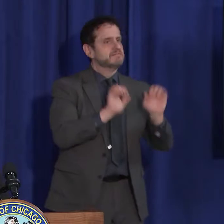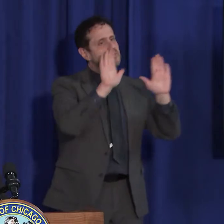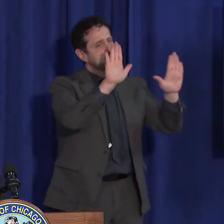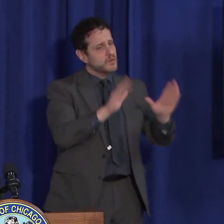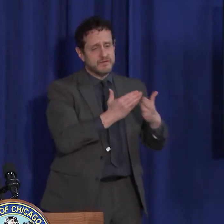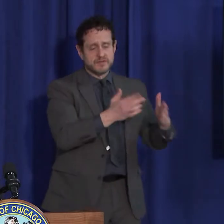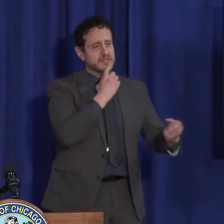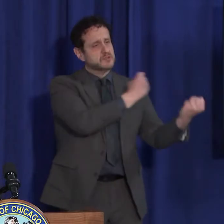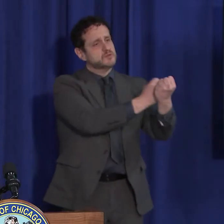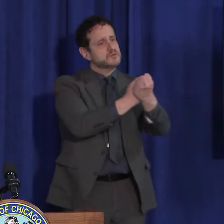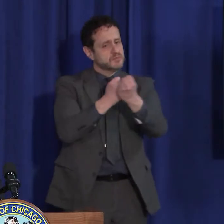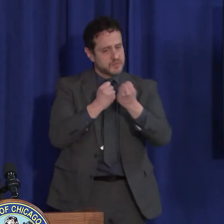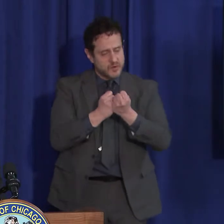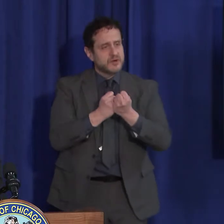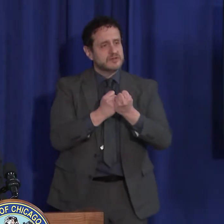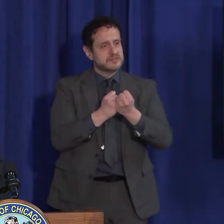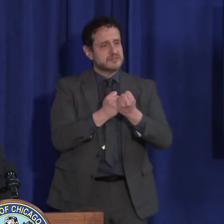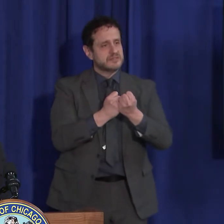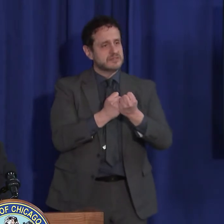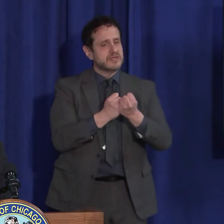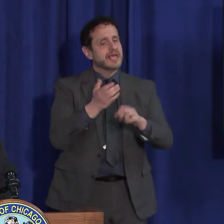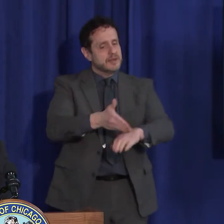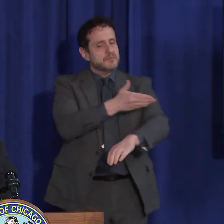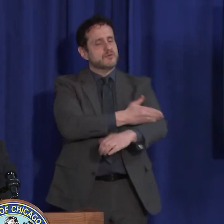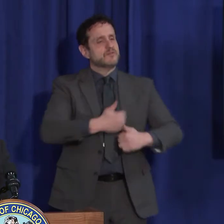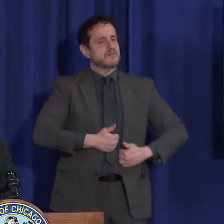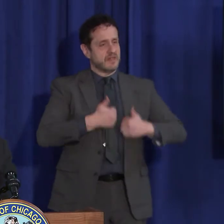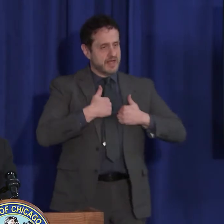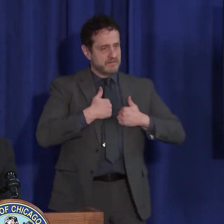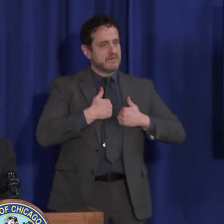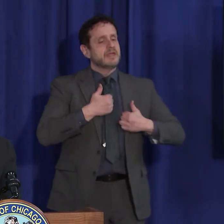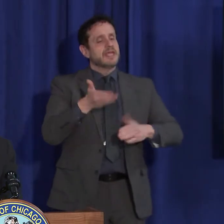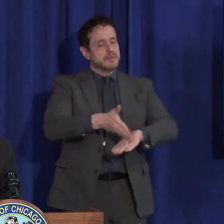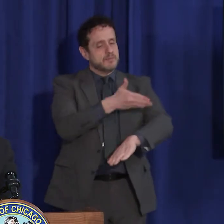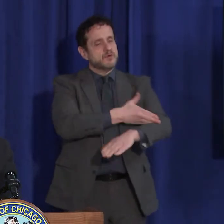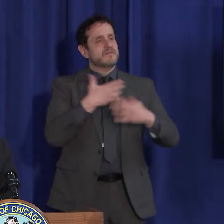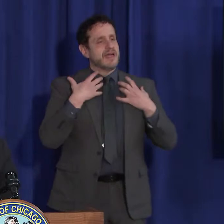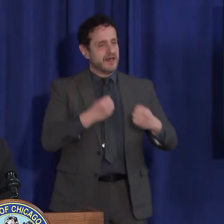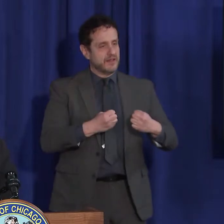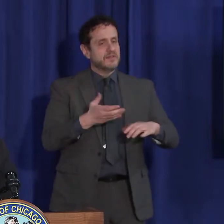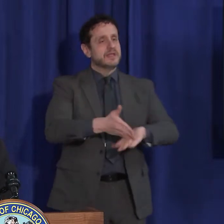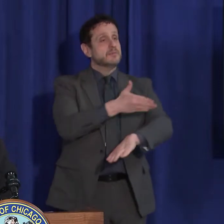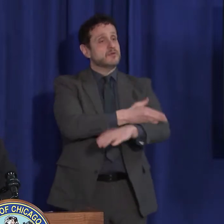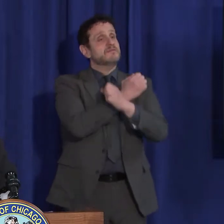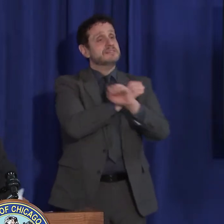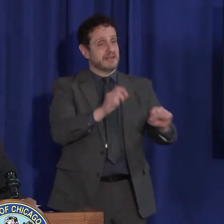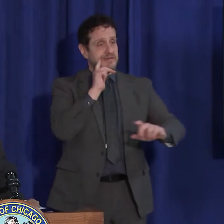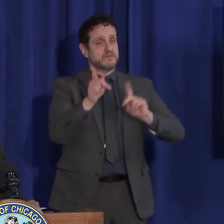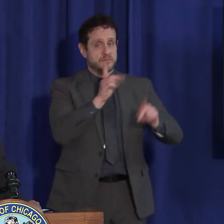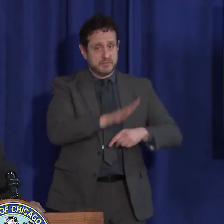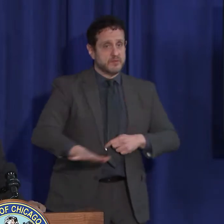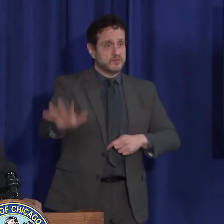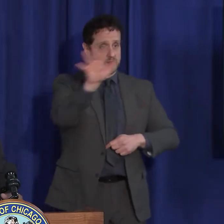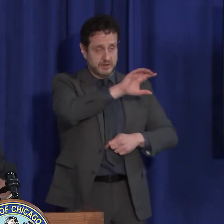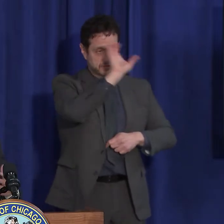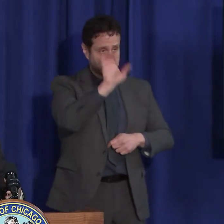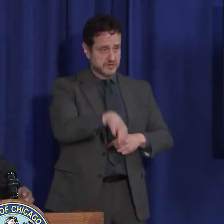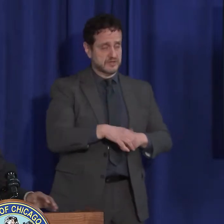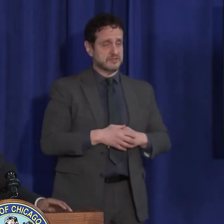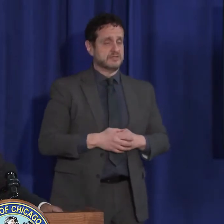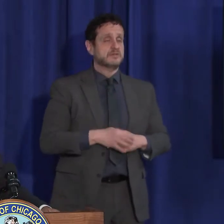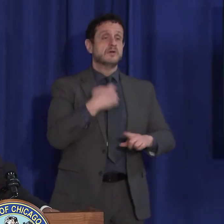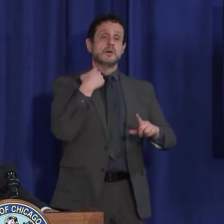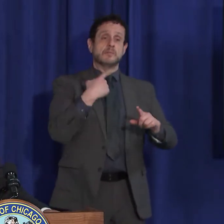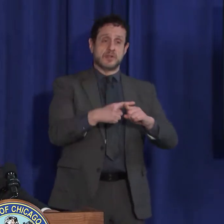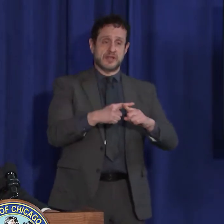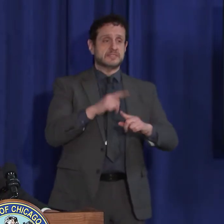to support and uplift the quality of life, the health and safety of residents. across our city, as well as